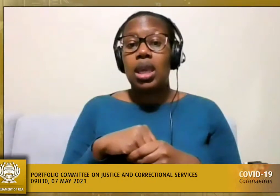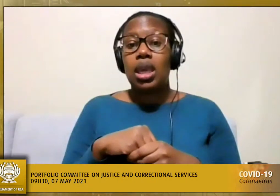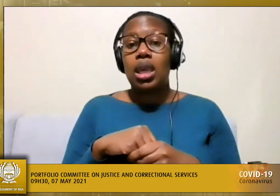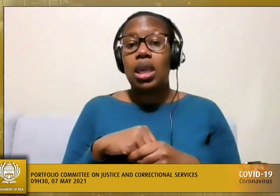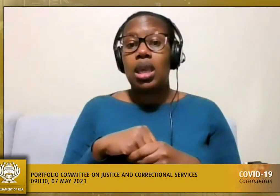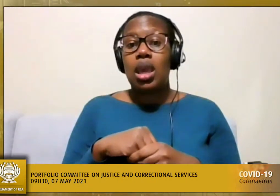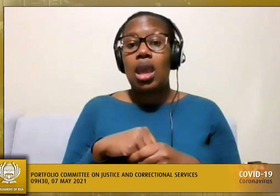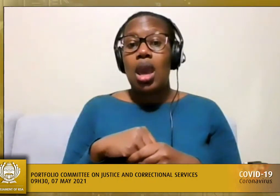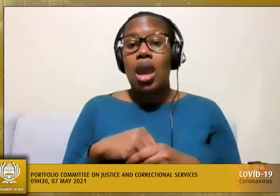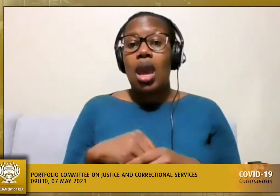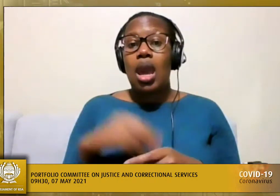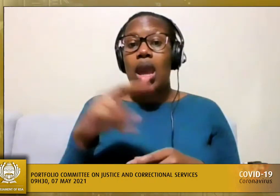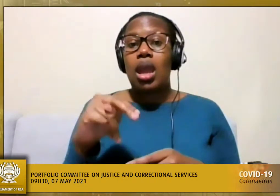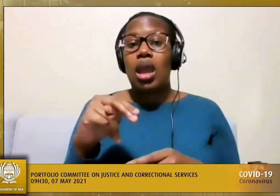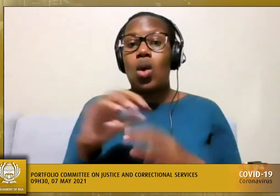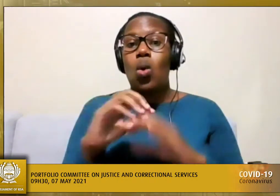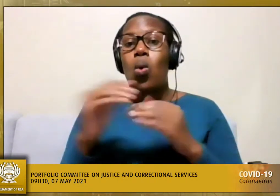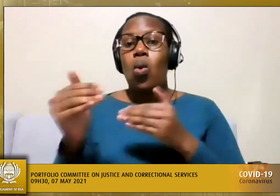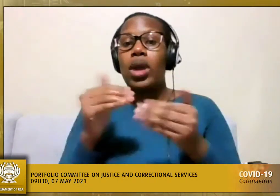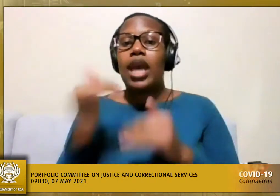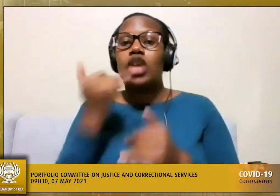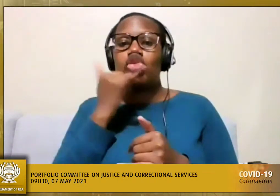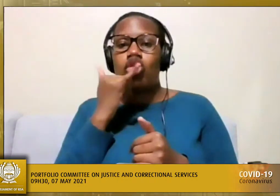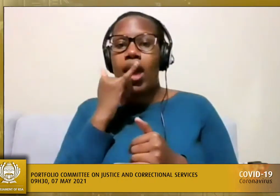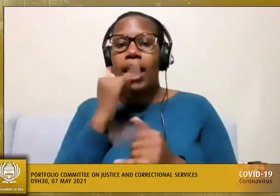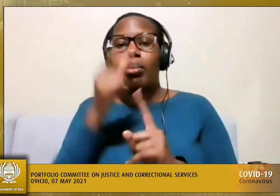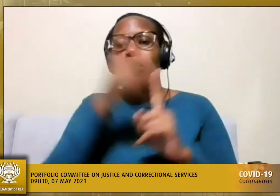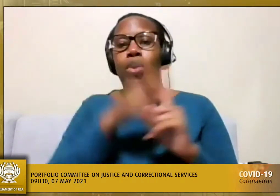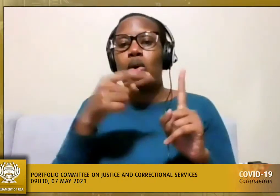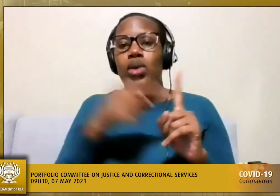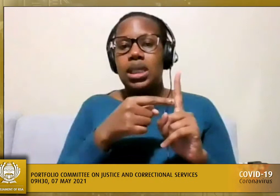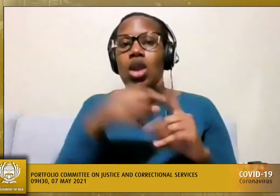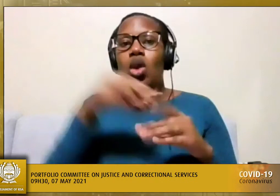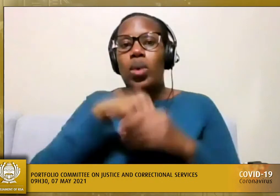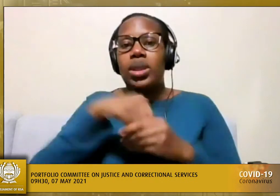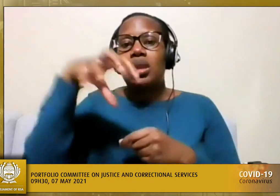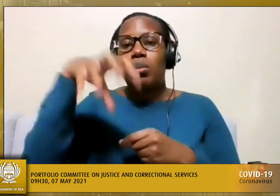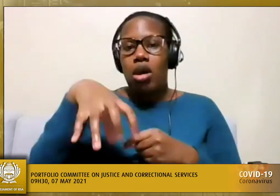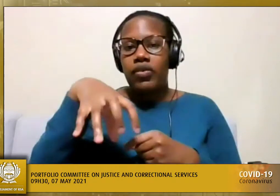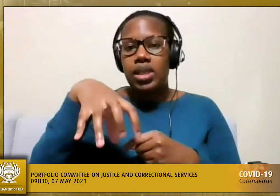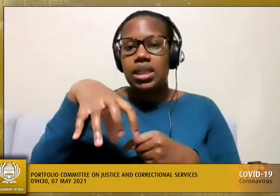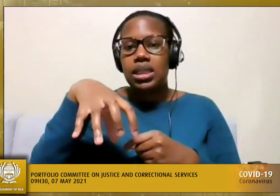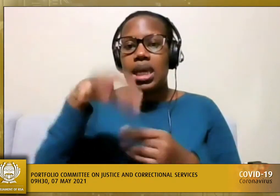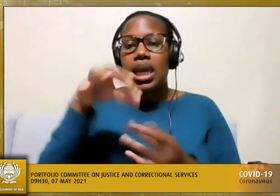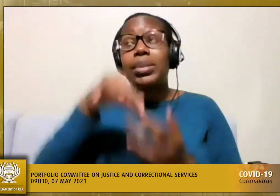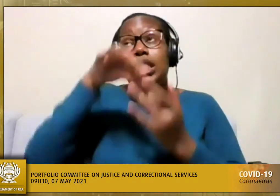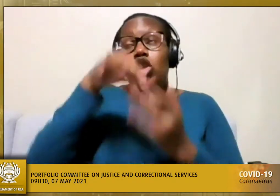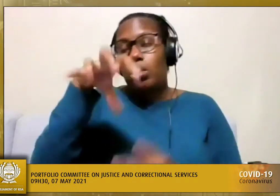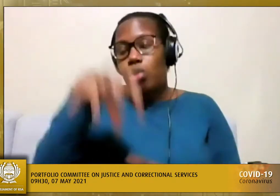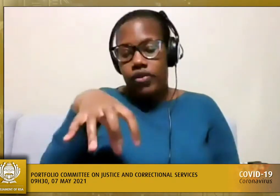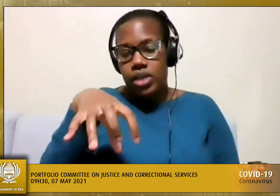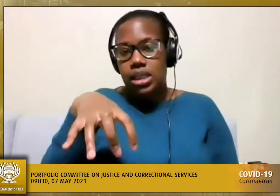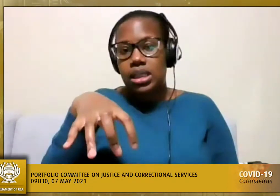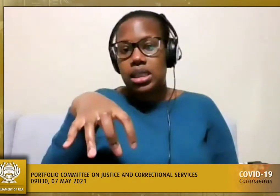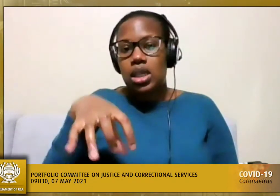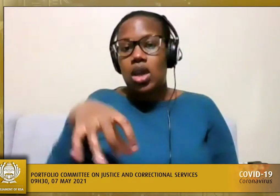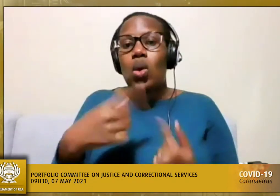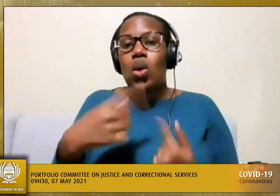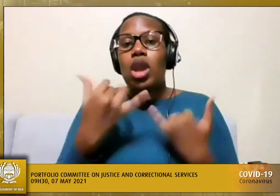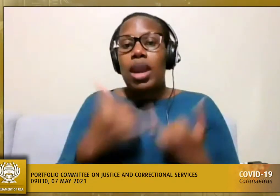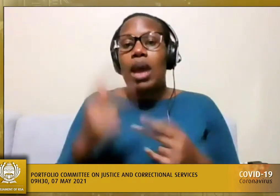notorious organized crime figure within the province a particular Province we are now